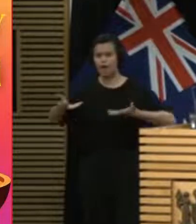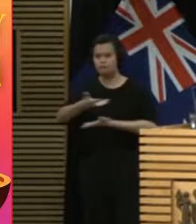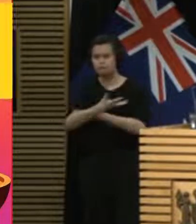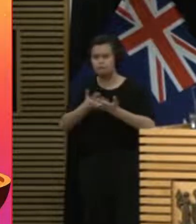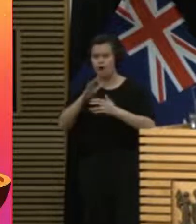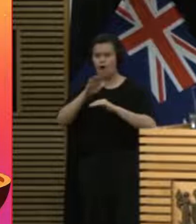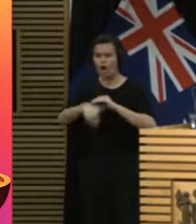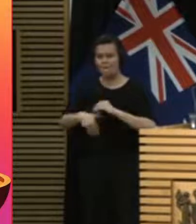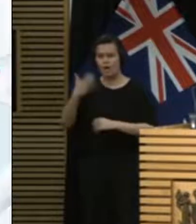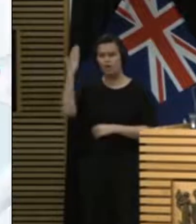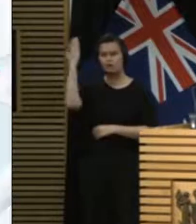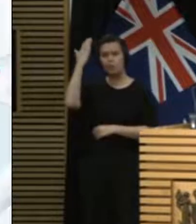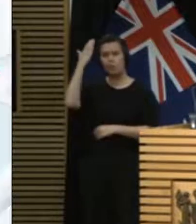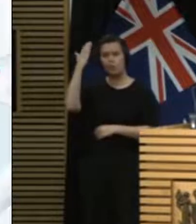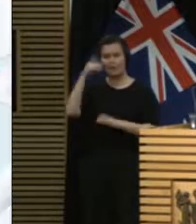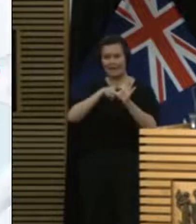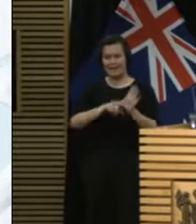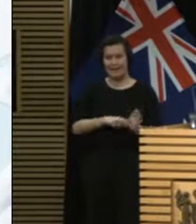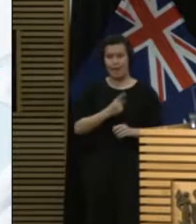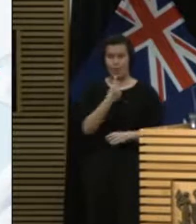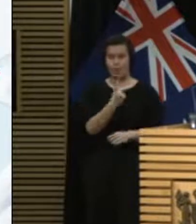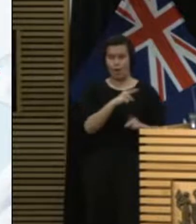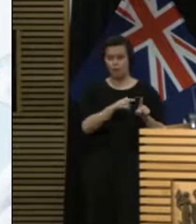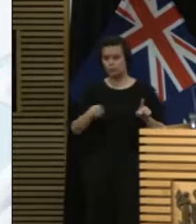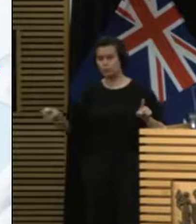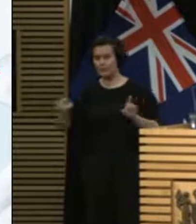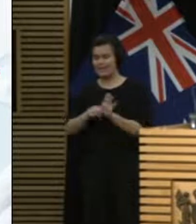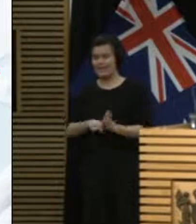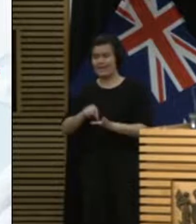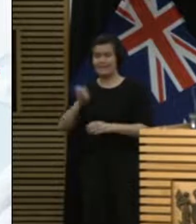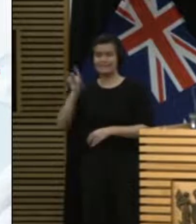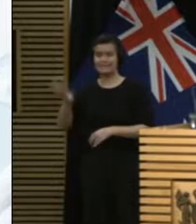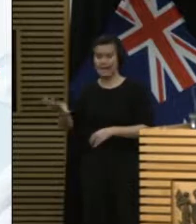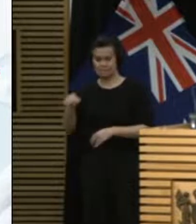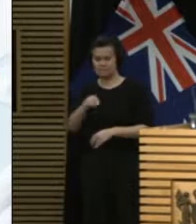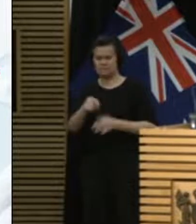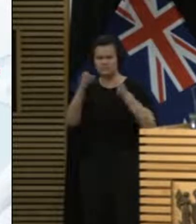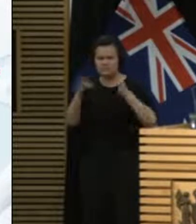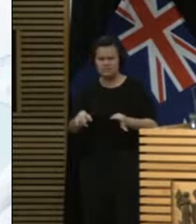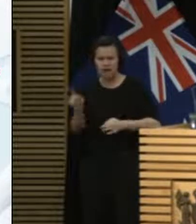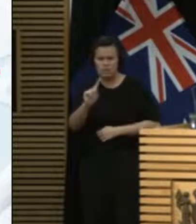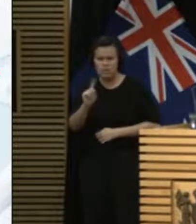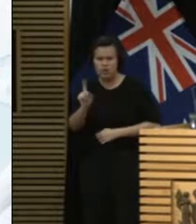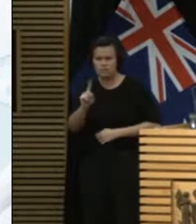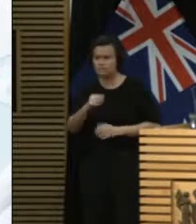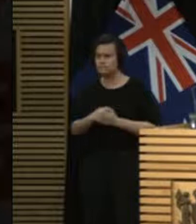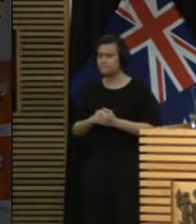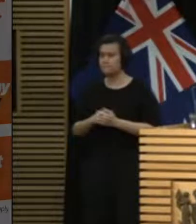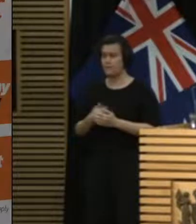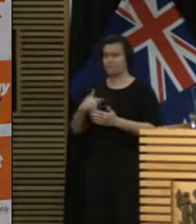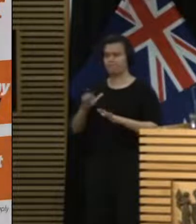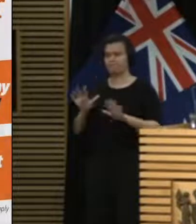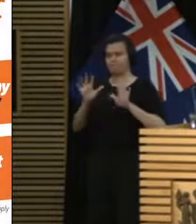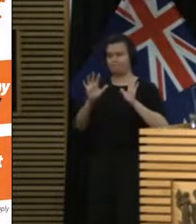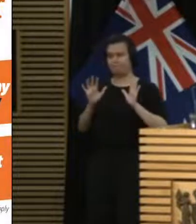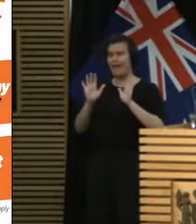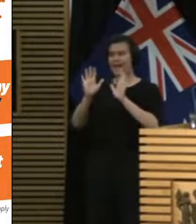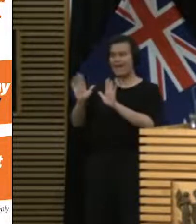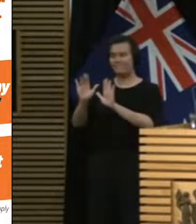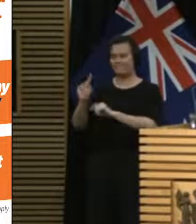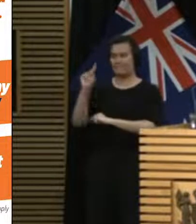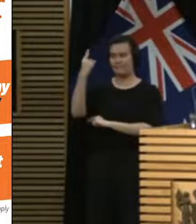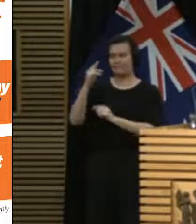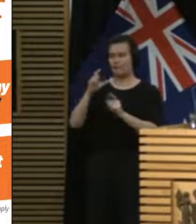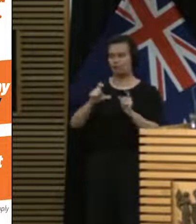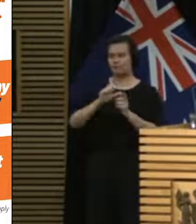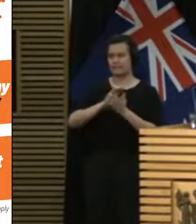10 and what the next step is around that. What did Cabinet decide? I'll leave to Minister Hipkins to announce that, but what I can say is that top of mind for us has